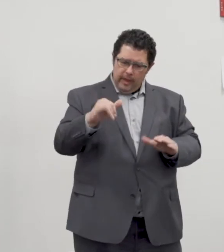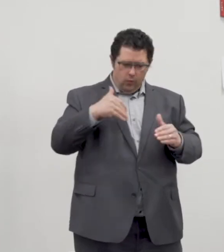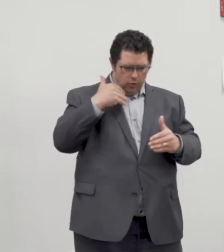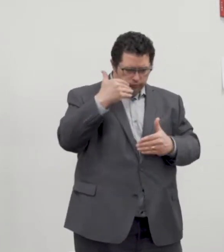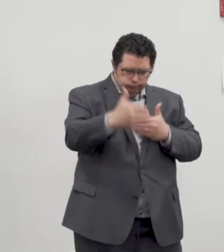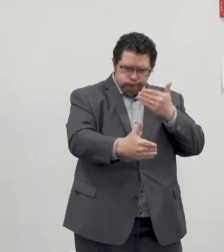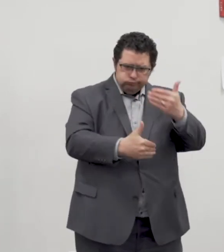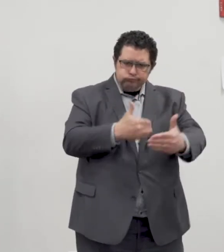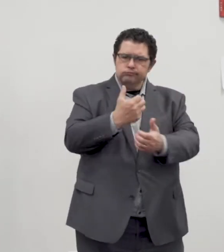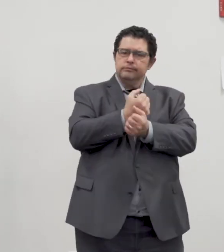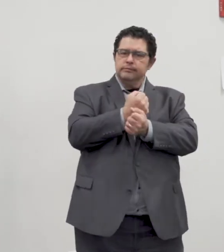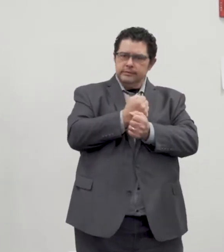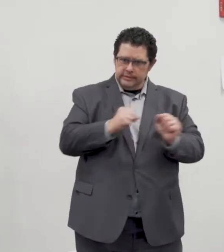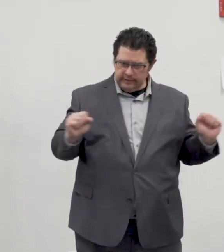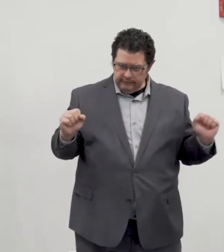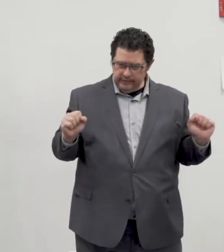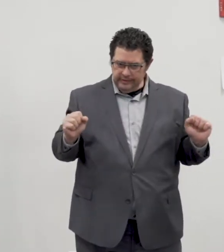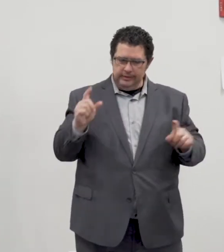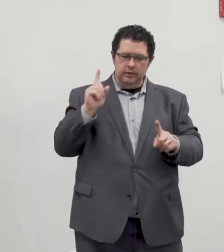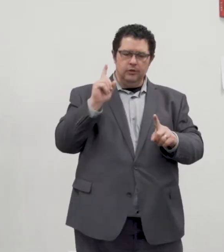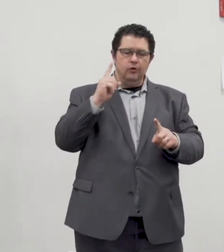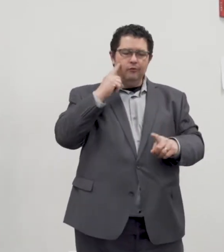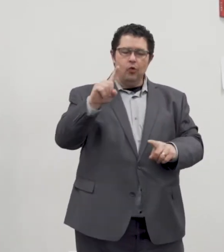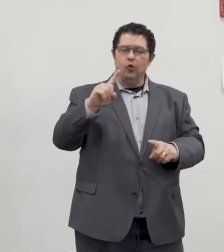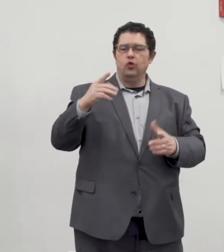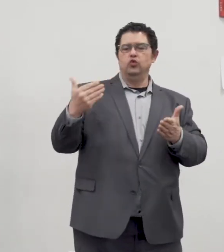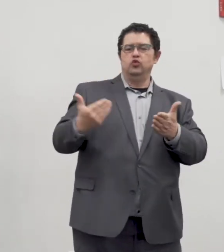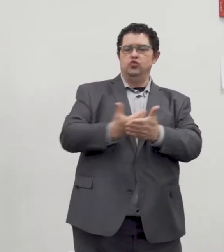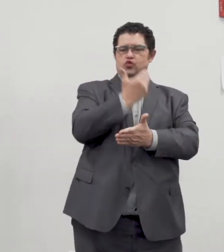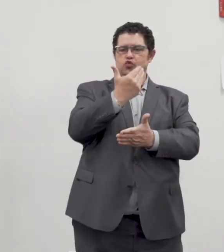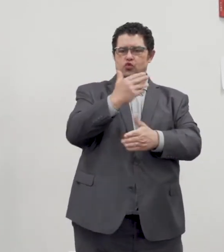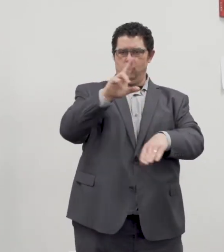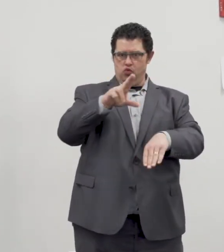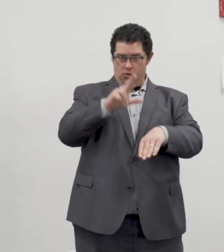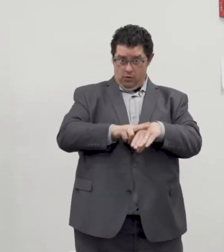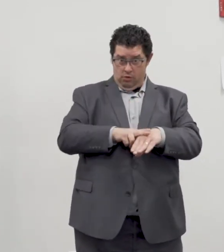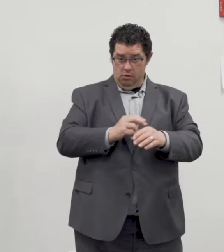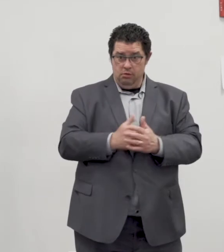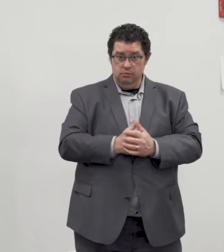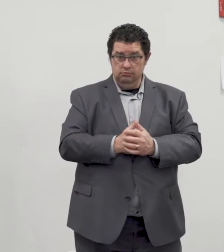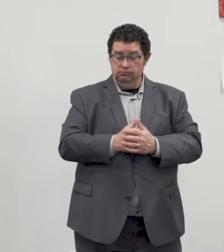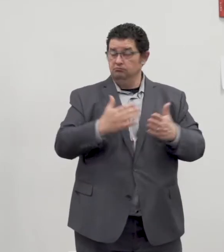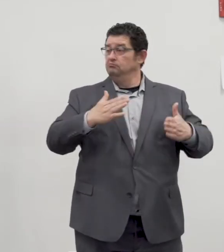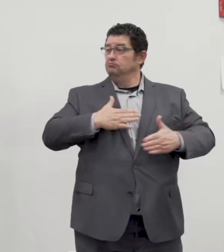safely towards a new normal. And I'd be glad to answer any questions.